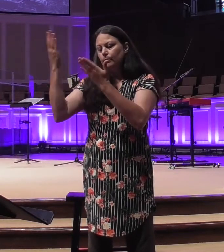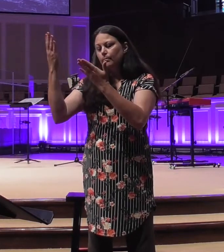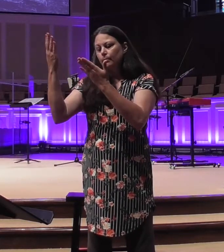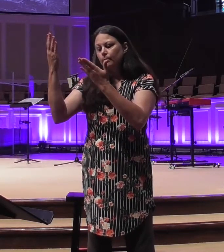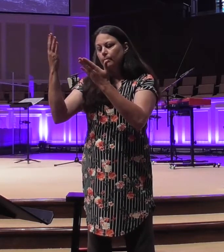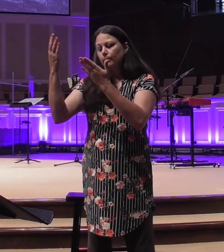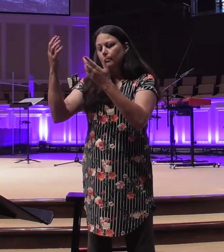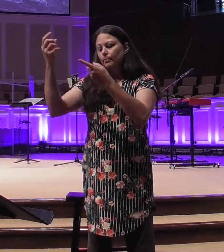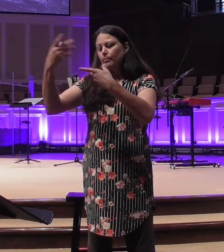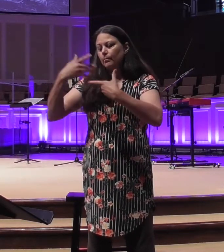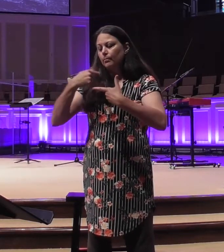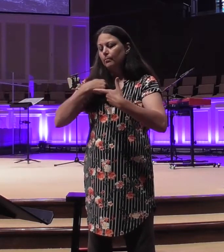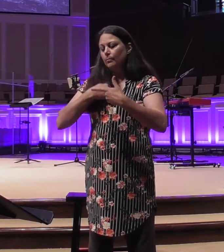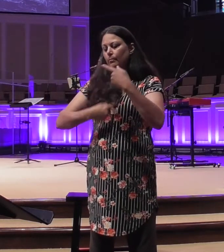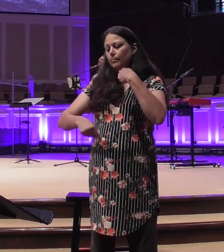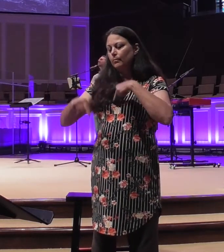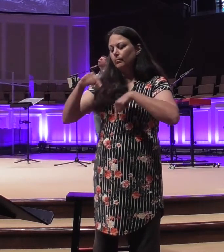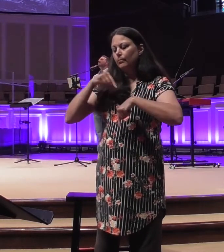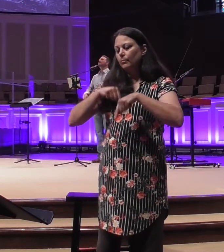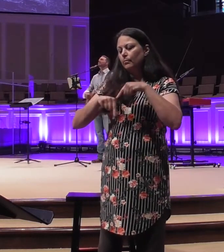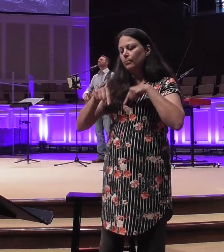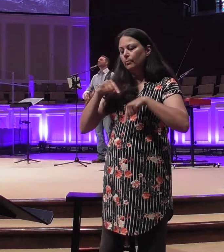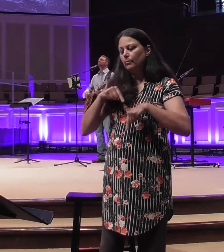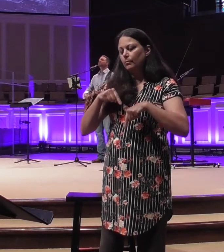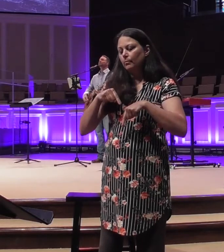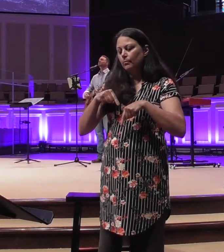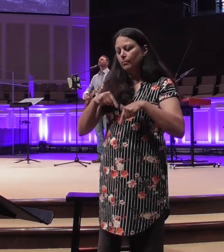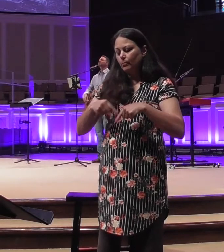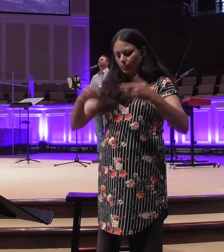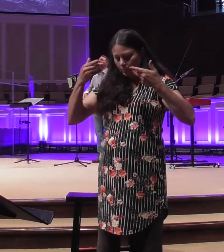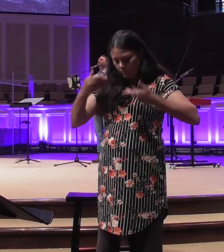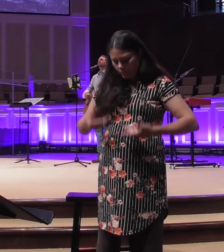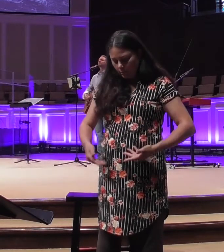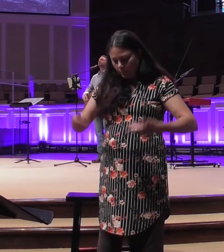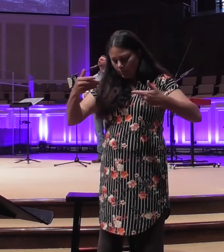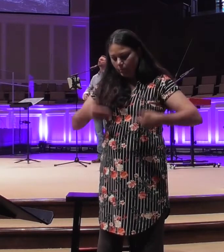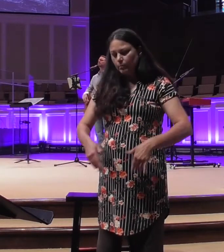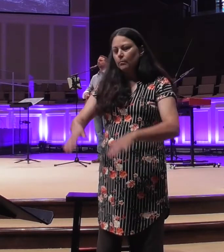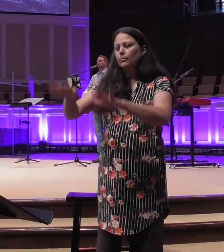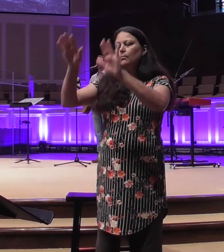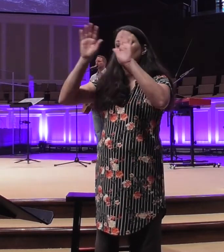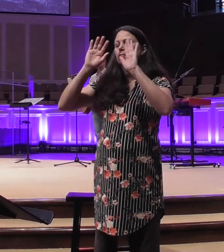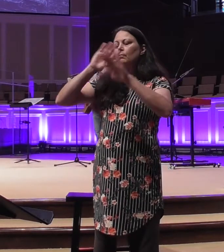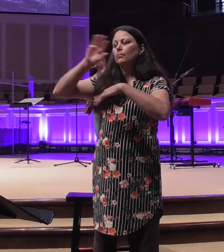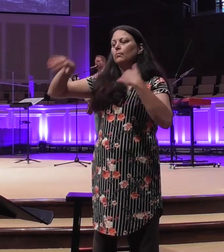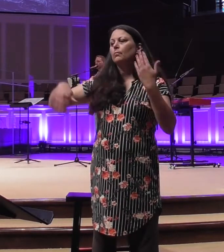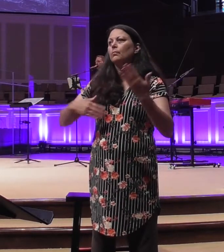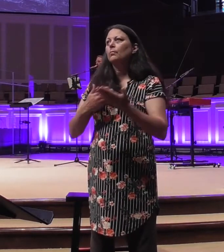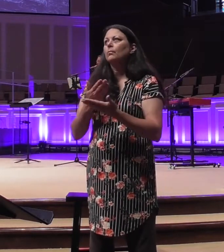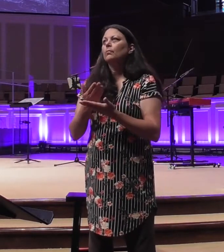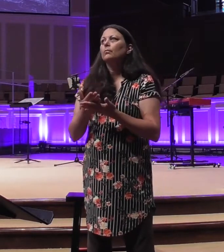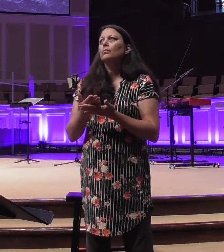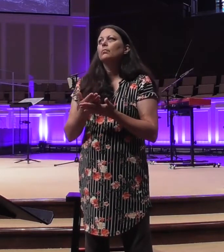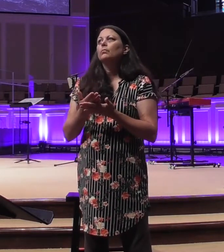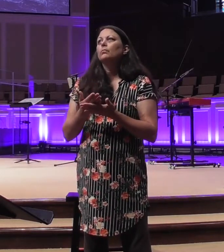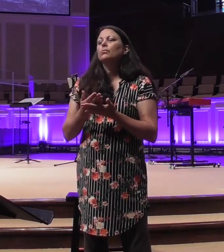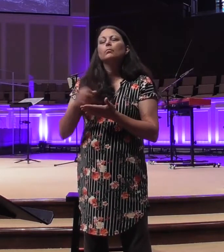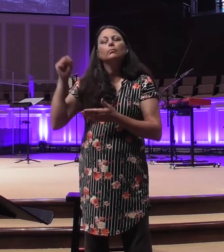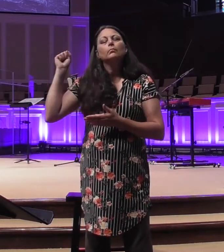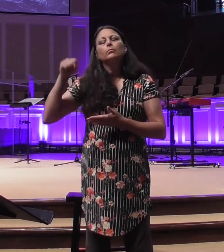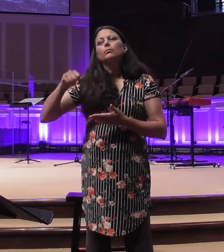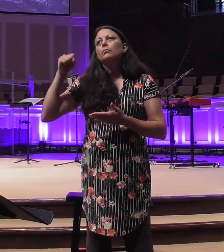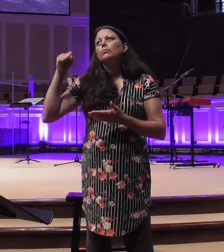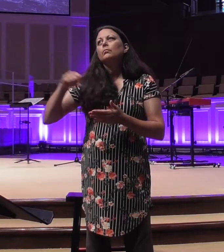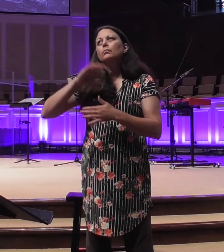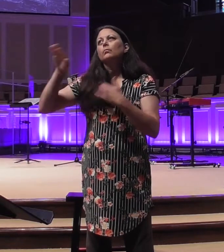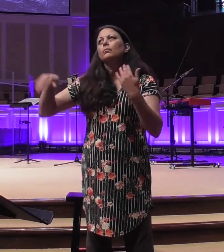Less of me, take everything, Yes, all of